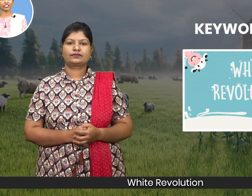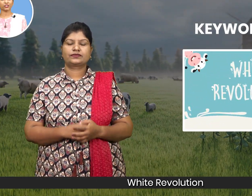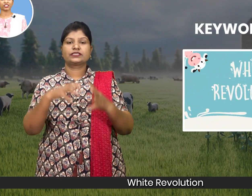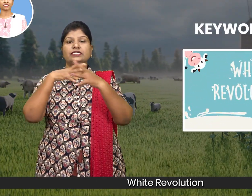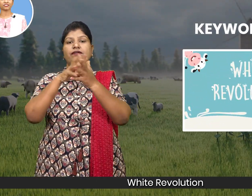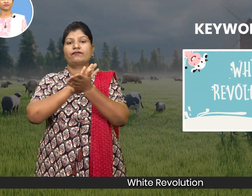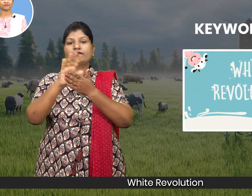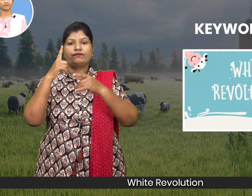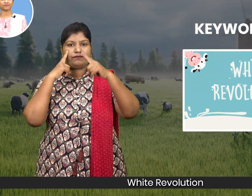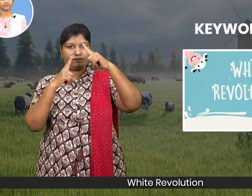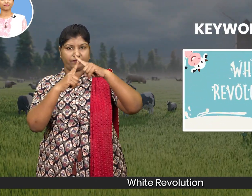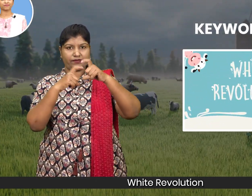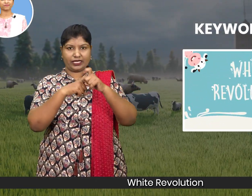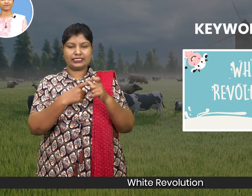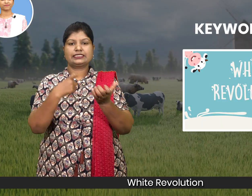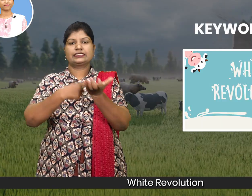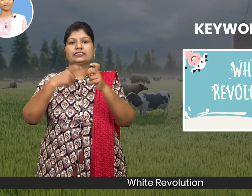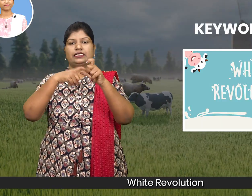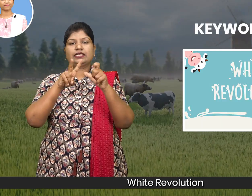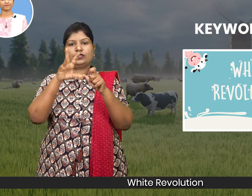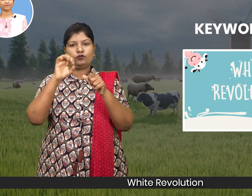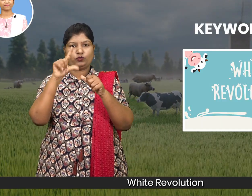White Revolution,